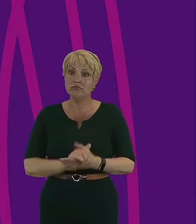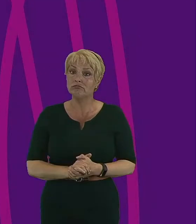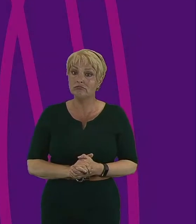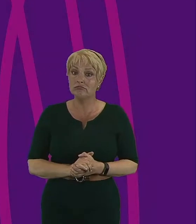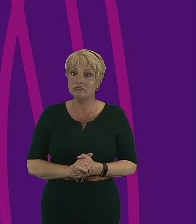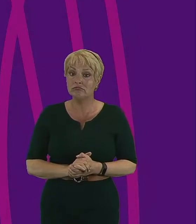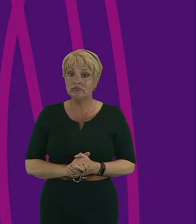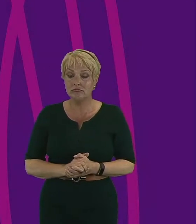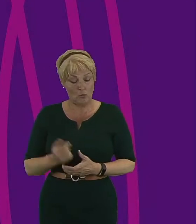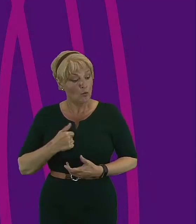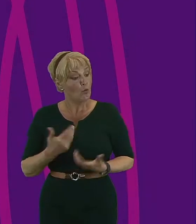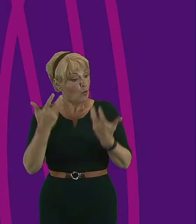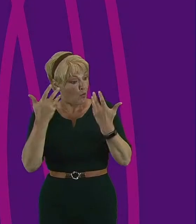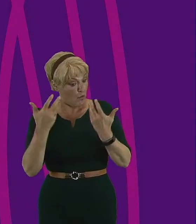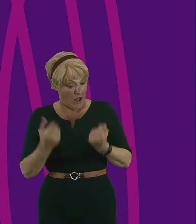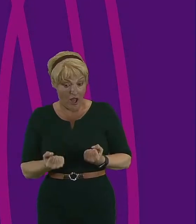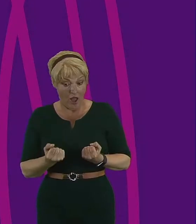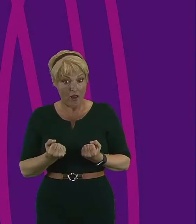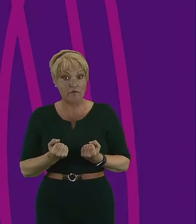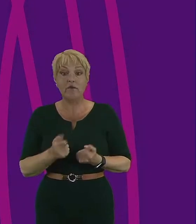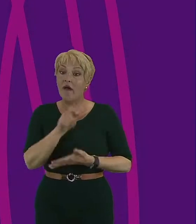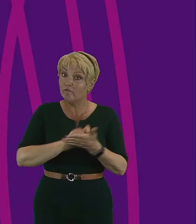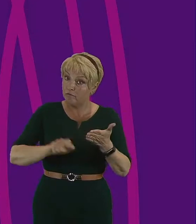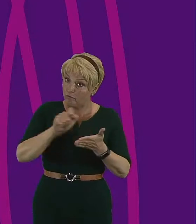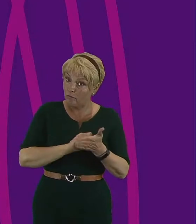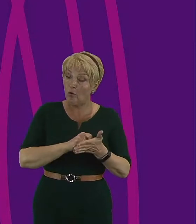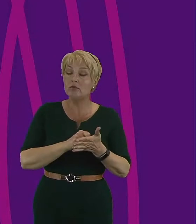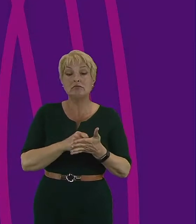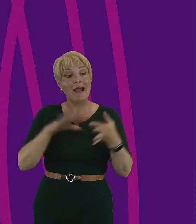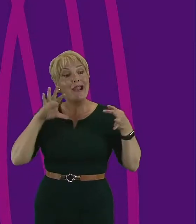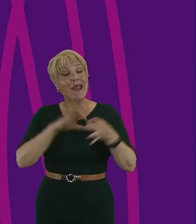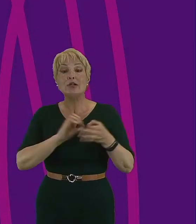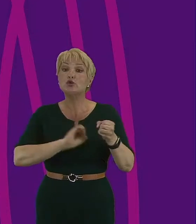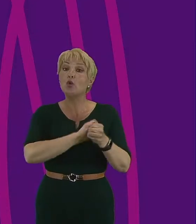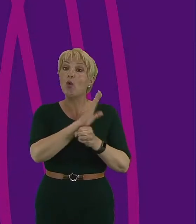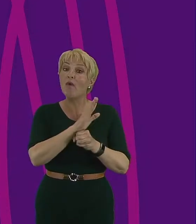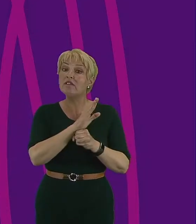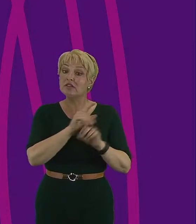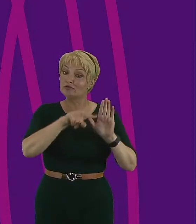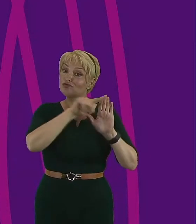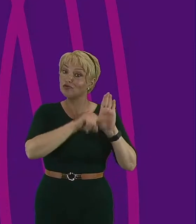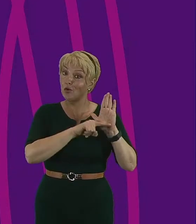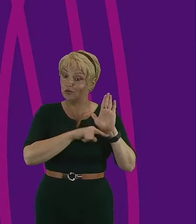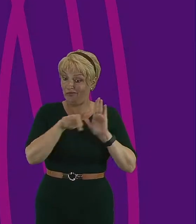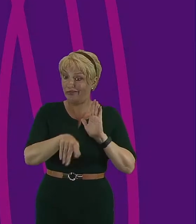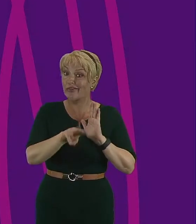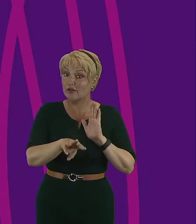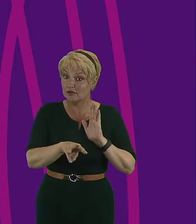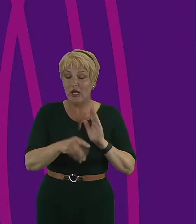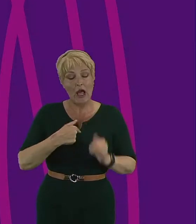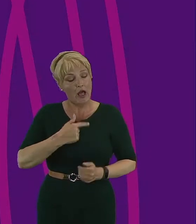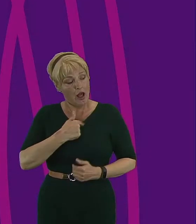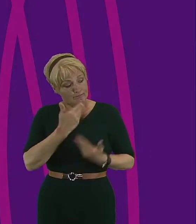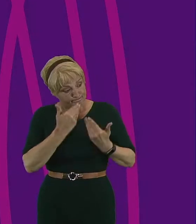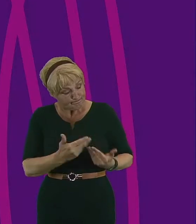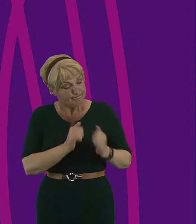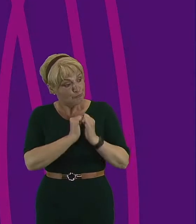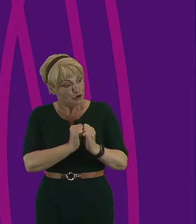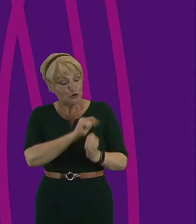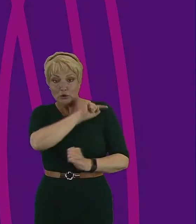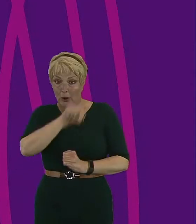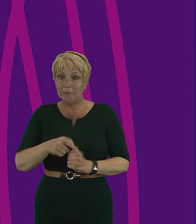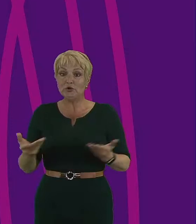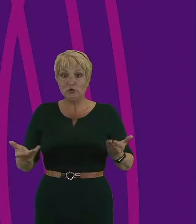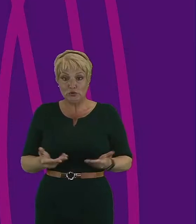on COVID restrictions on Thursday, and I acknowledge he is here today and has appeared, as have other of his colleagues, before committees and